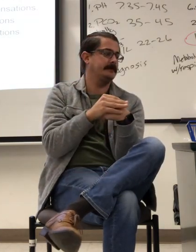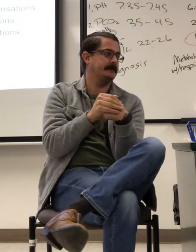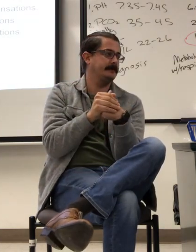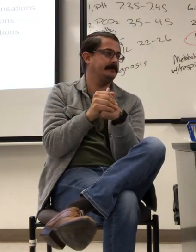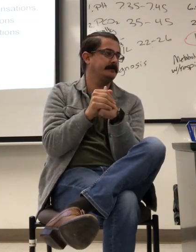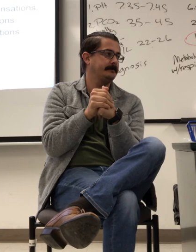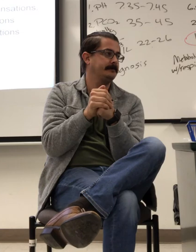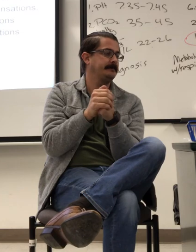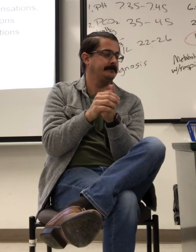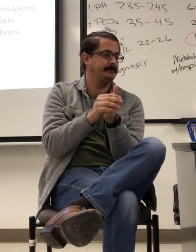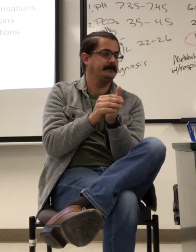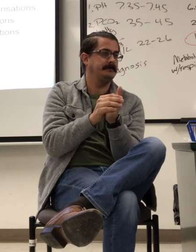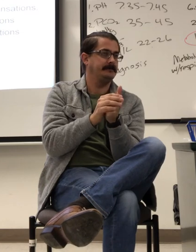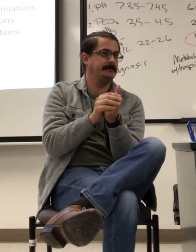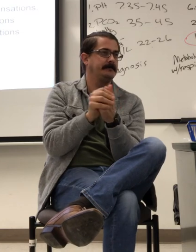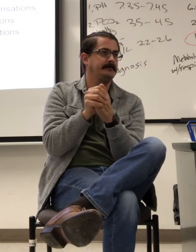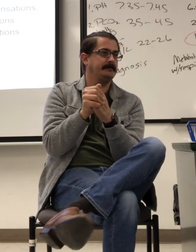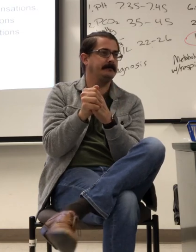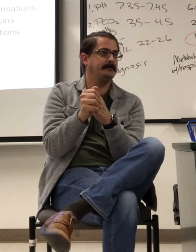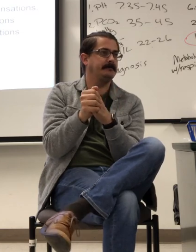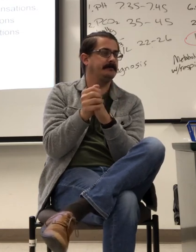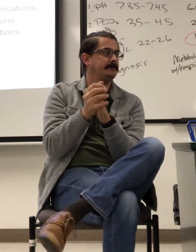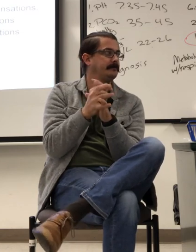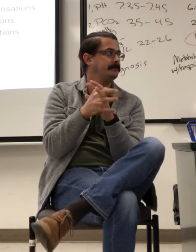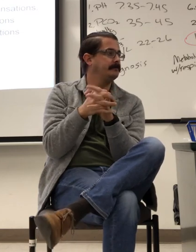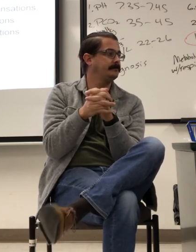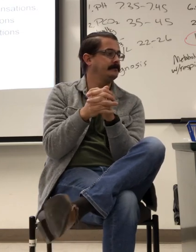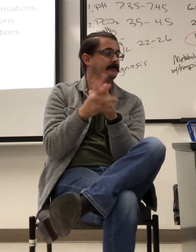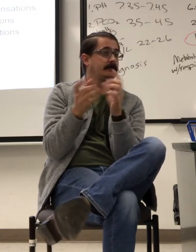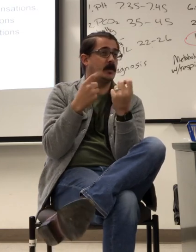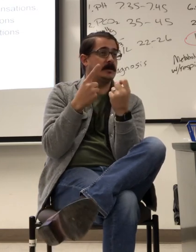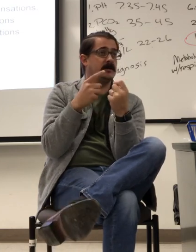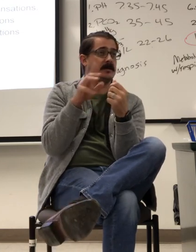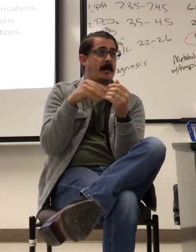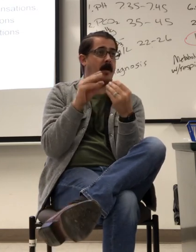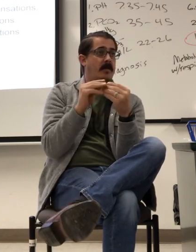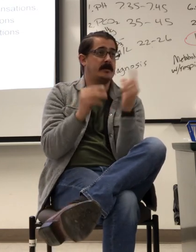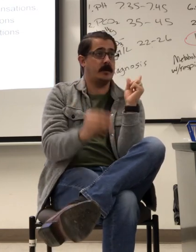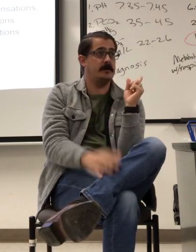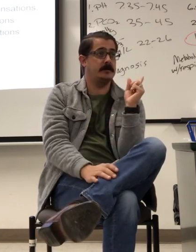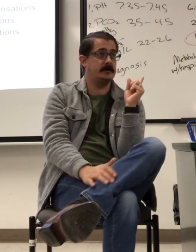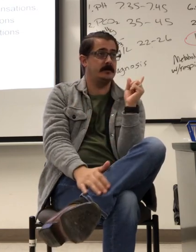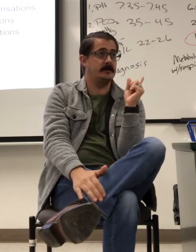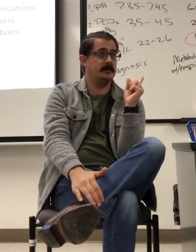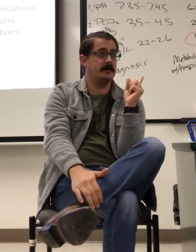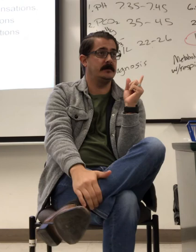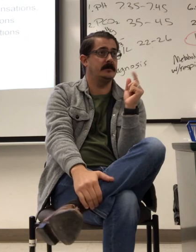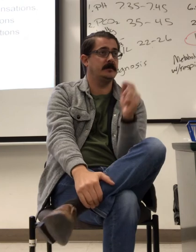Okay? Let's see here. Any questions on this one?